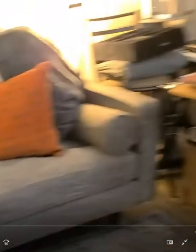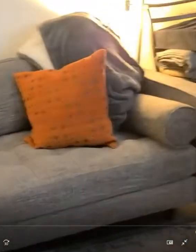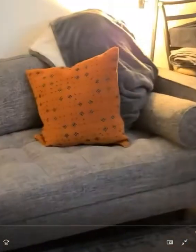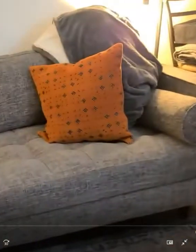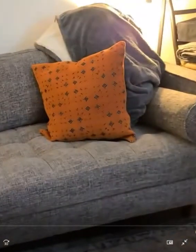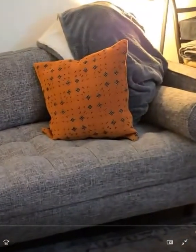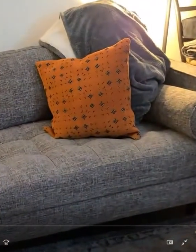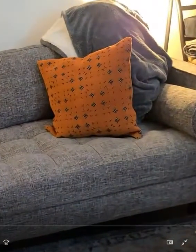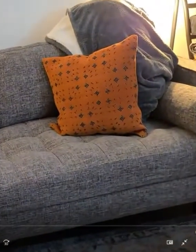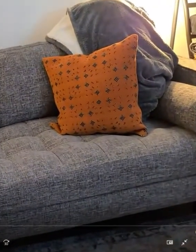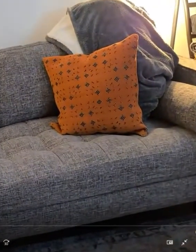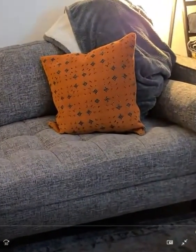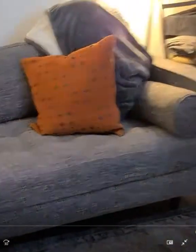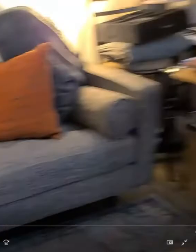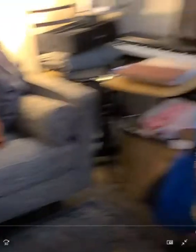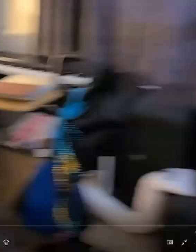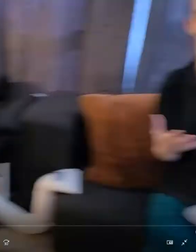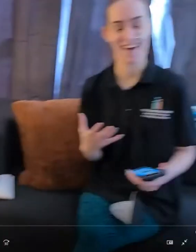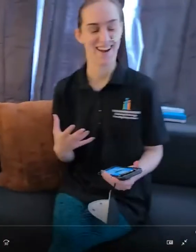they are